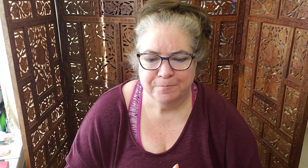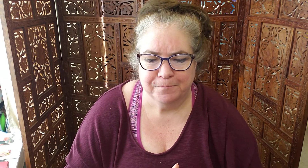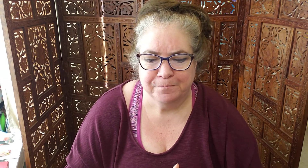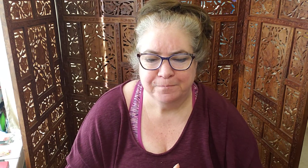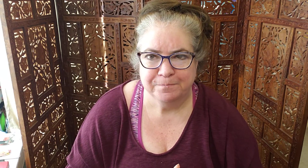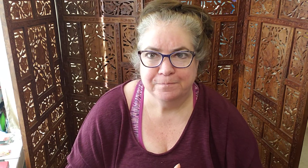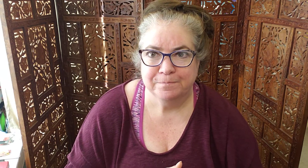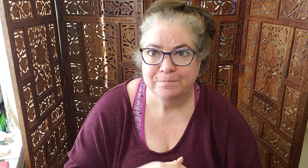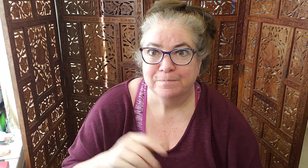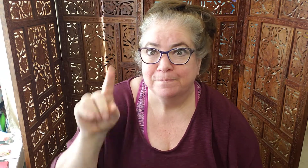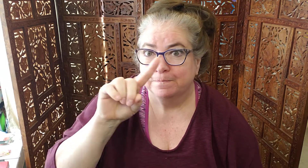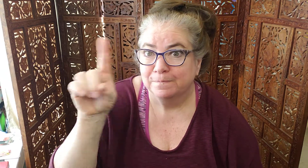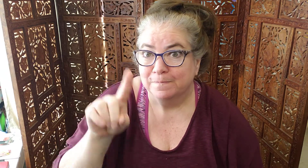He was,